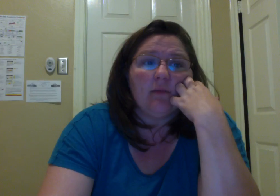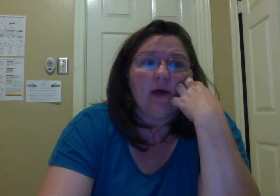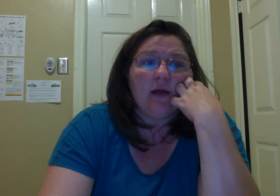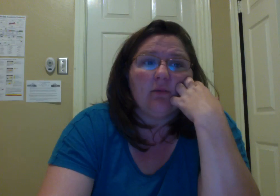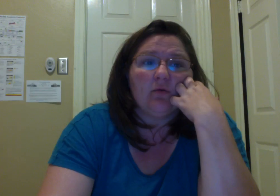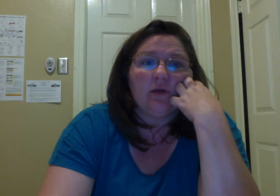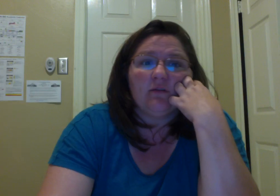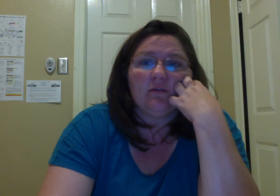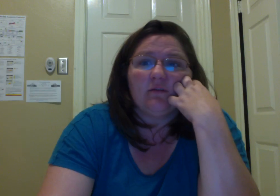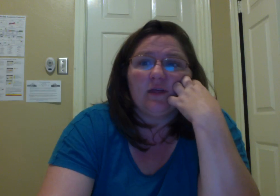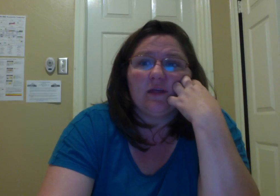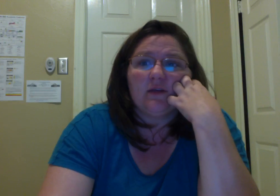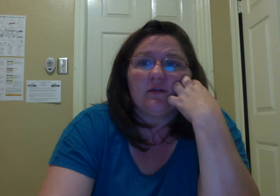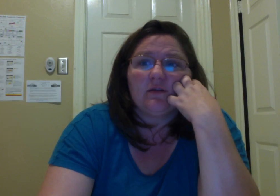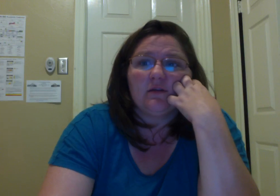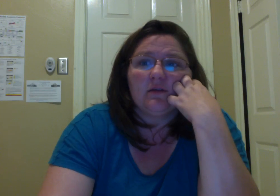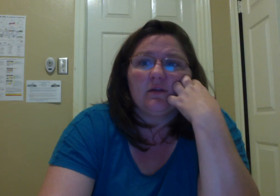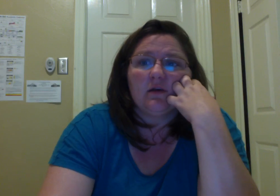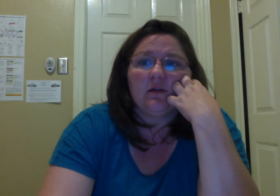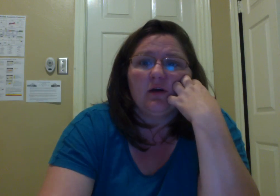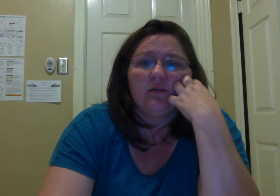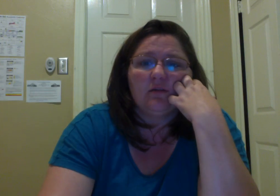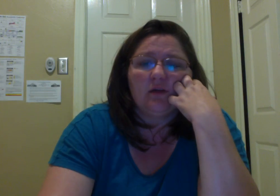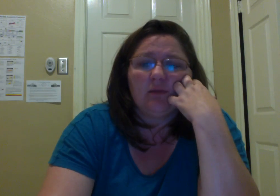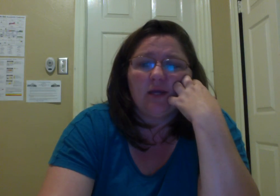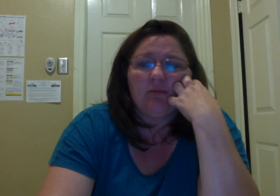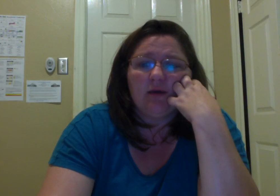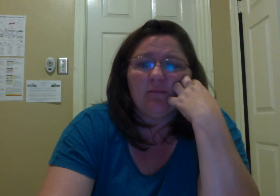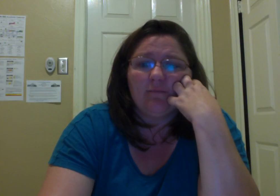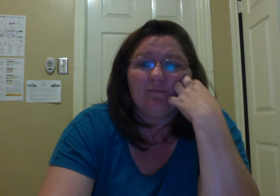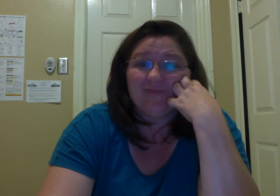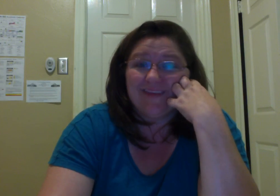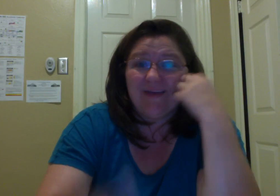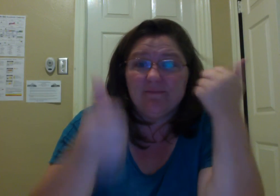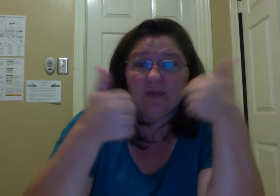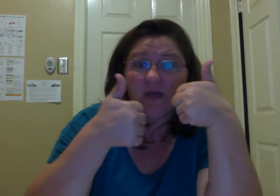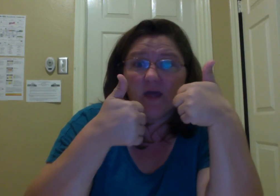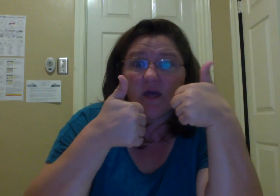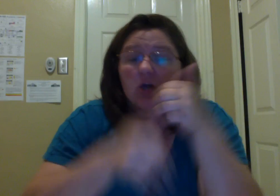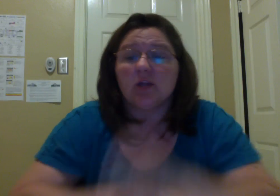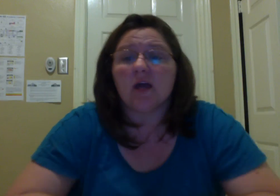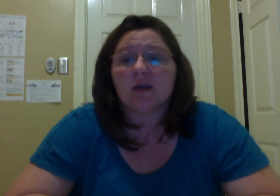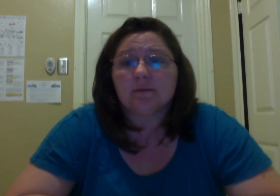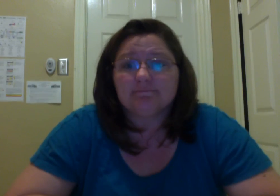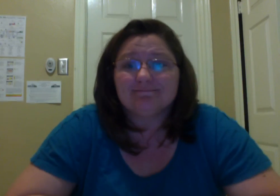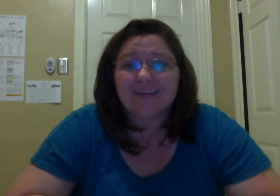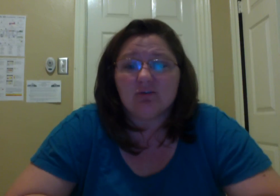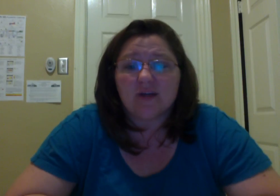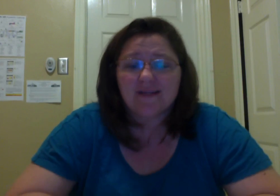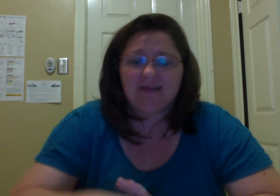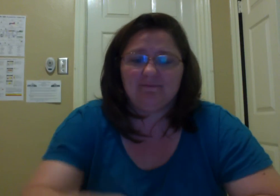I am going to send the gloss in my email. Okay, good luck. Have a great day.